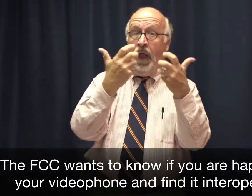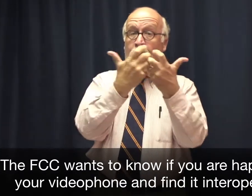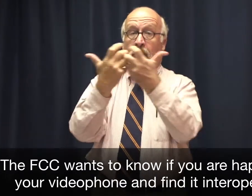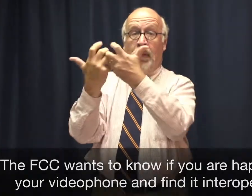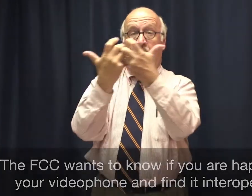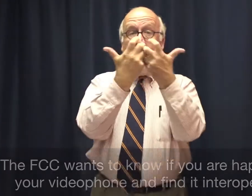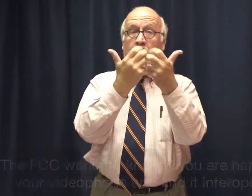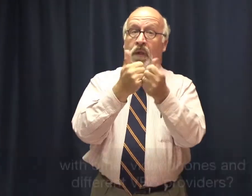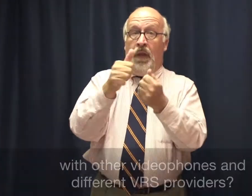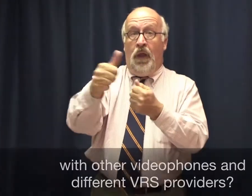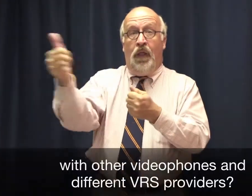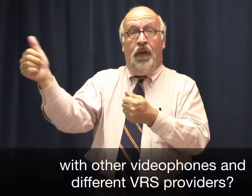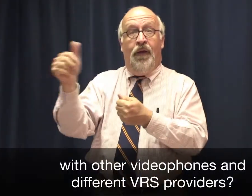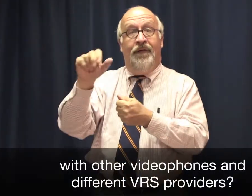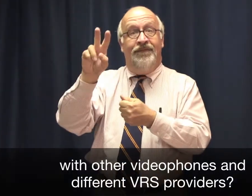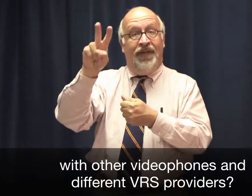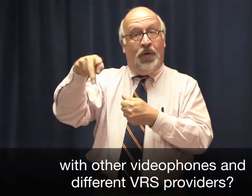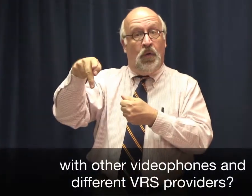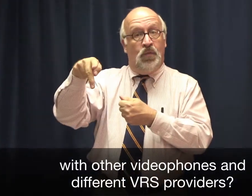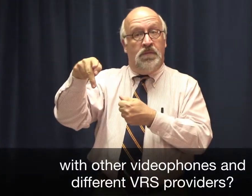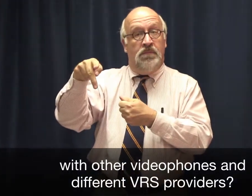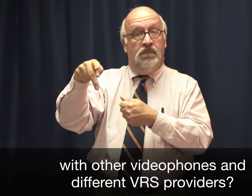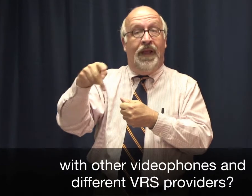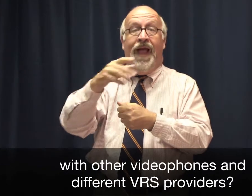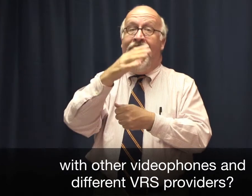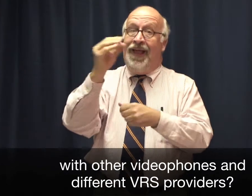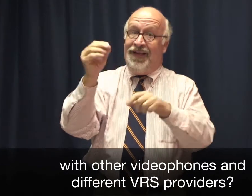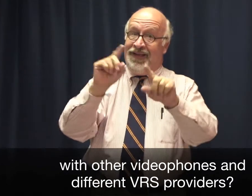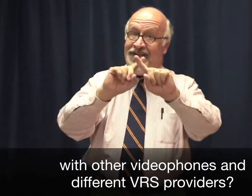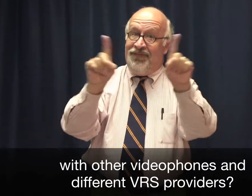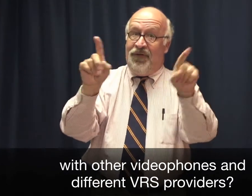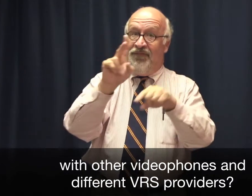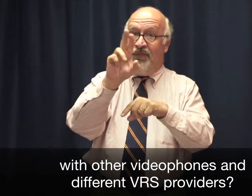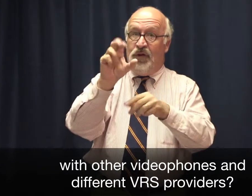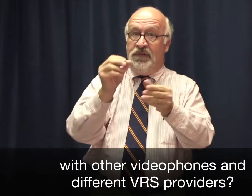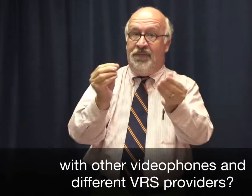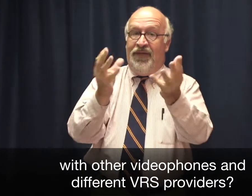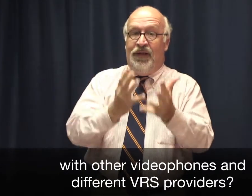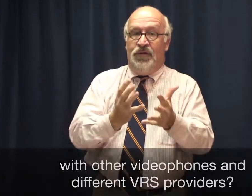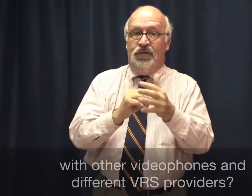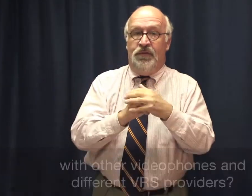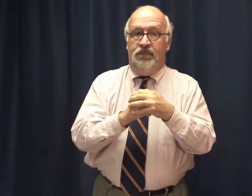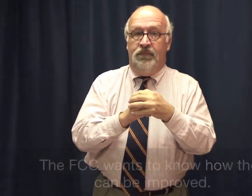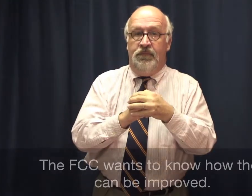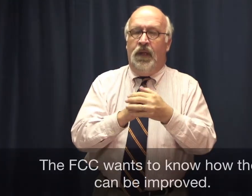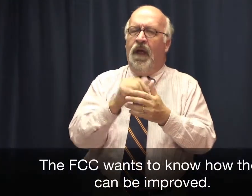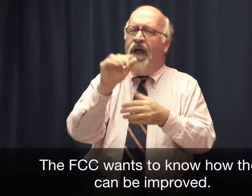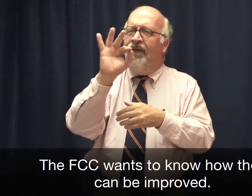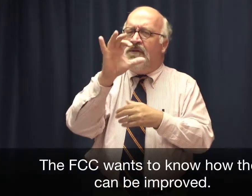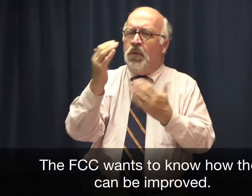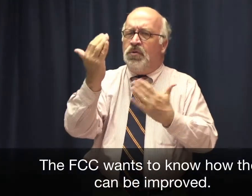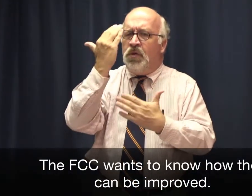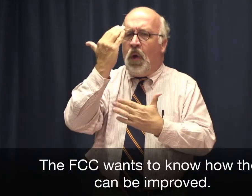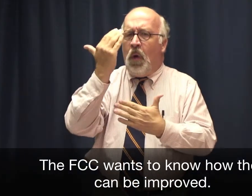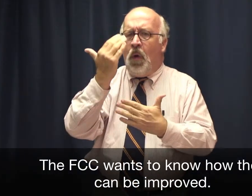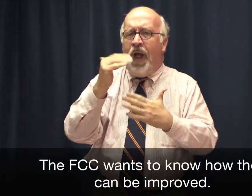interoperable with other video phones and different VRS providers. The FCC